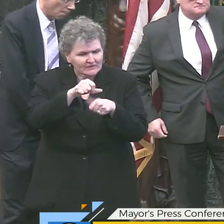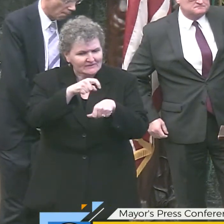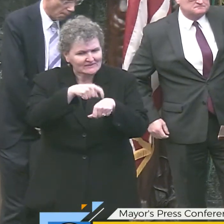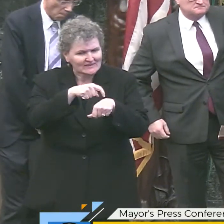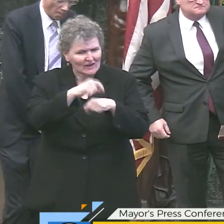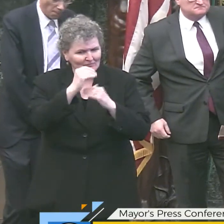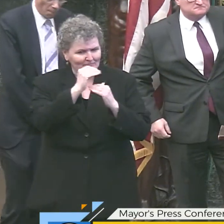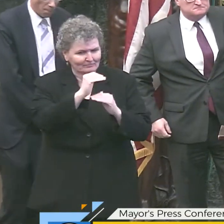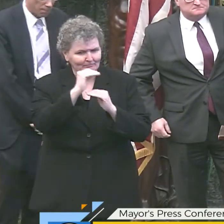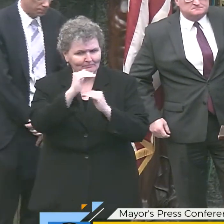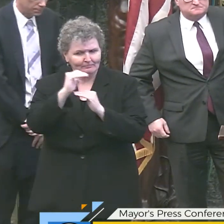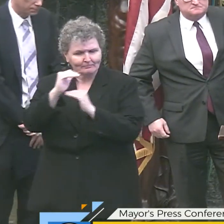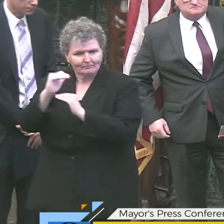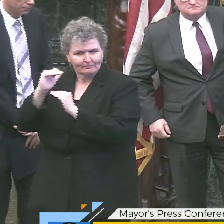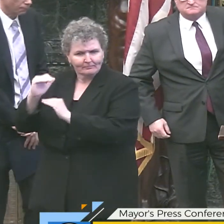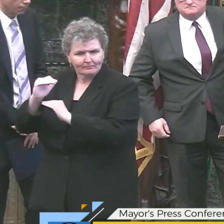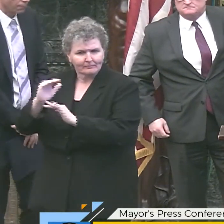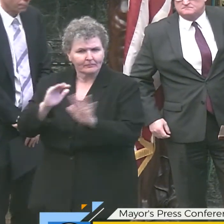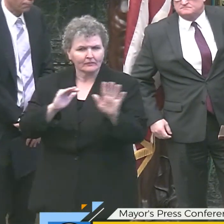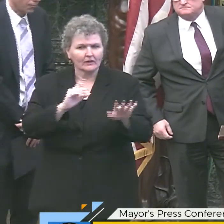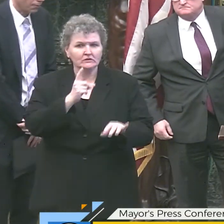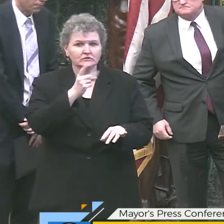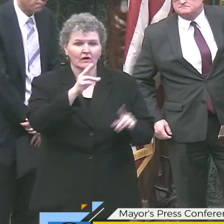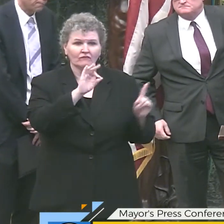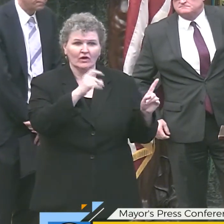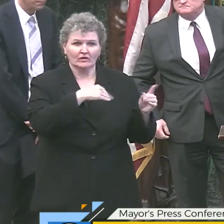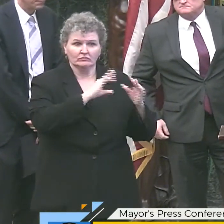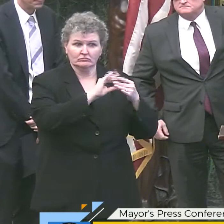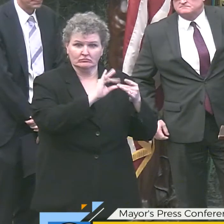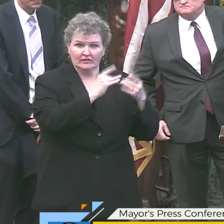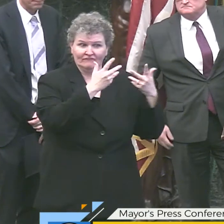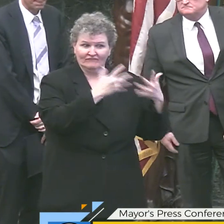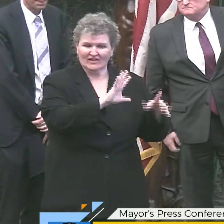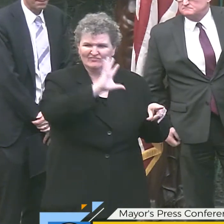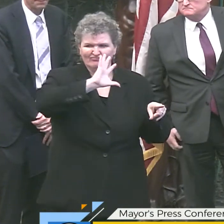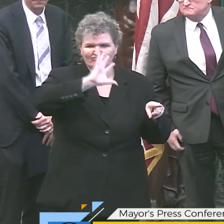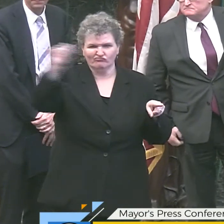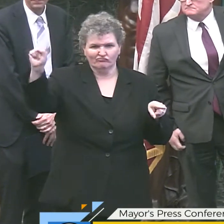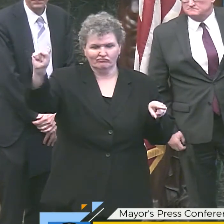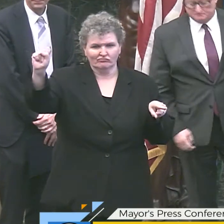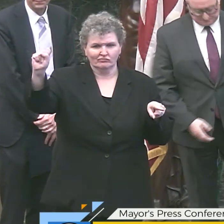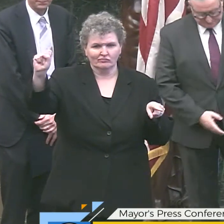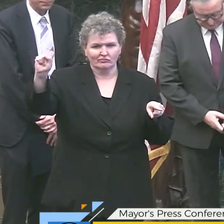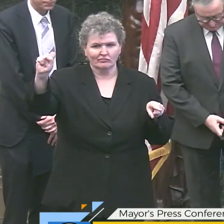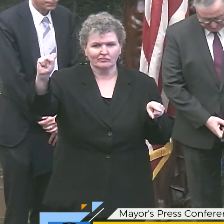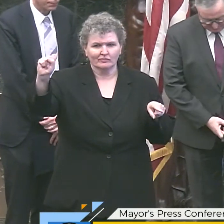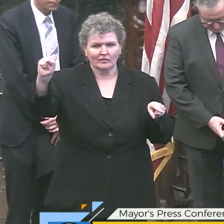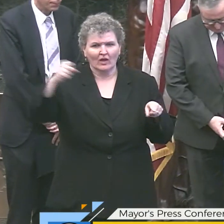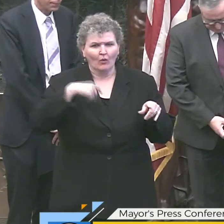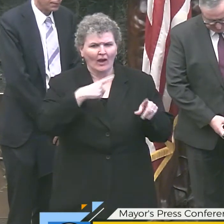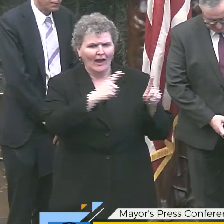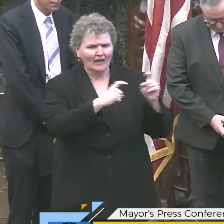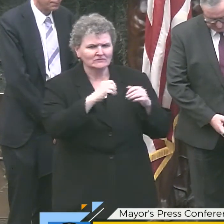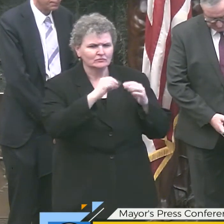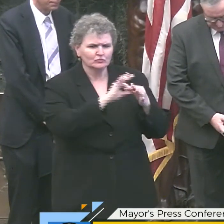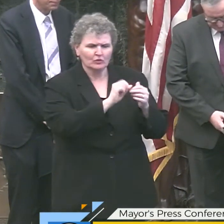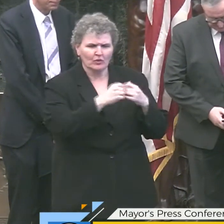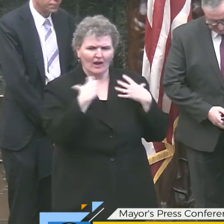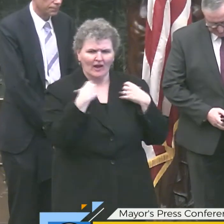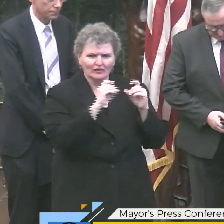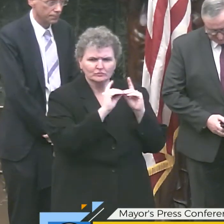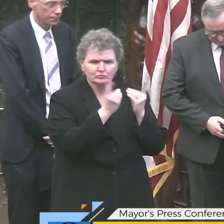and actually today, Dr. Farley does have to leave a little bit early, so that we're asking all of the health department questions